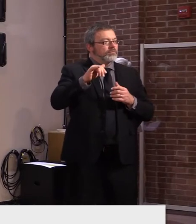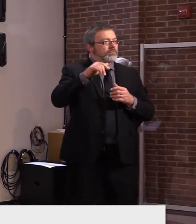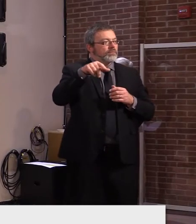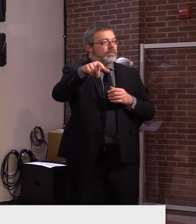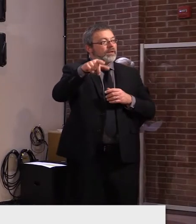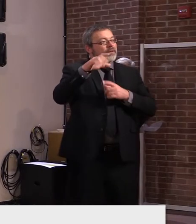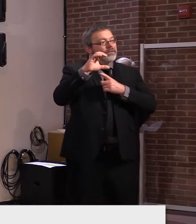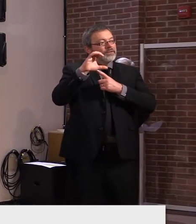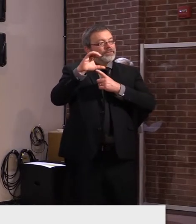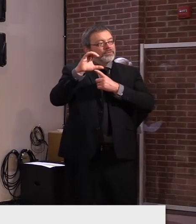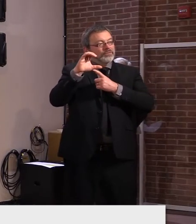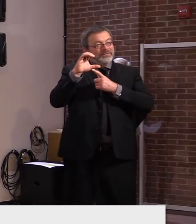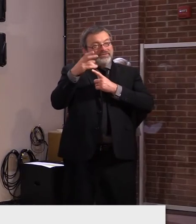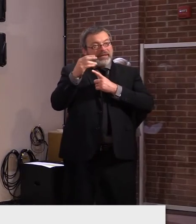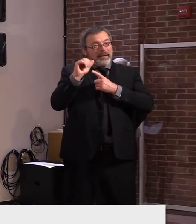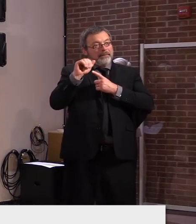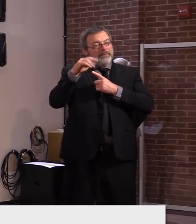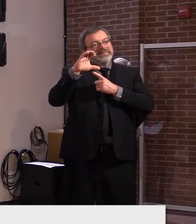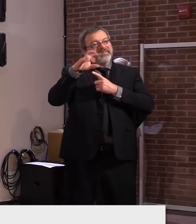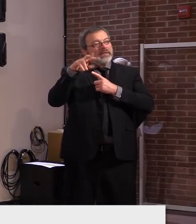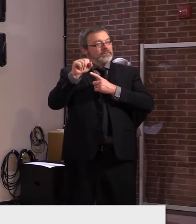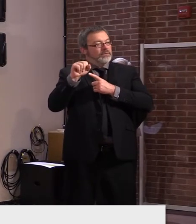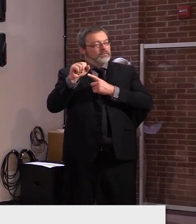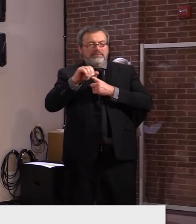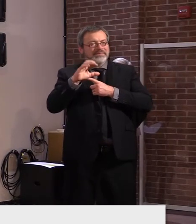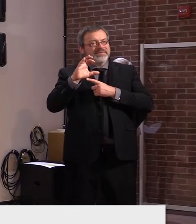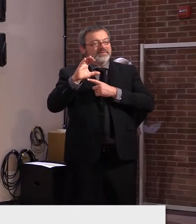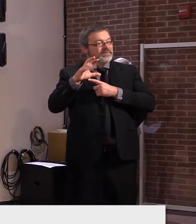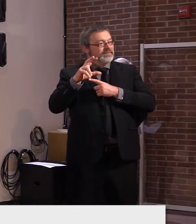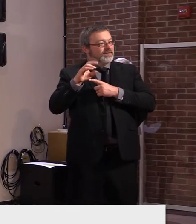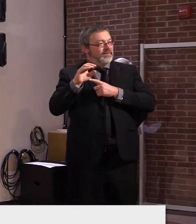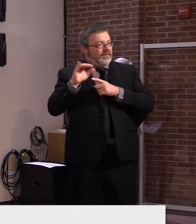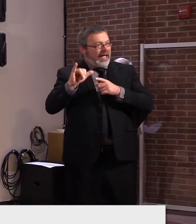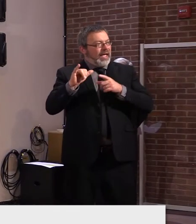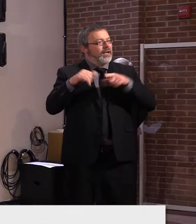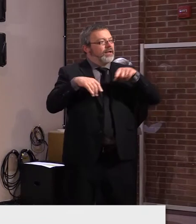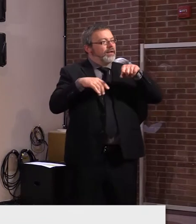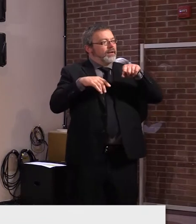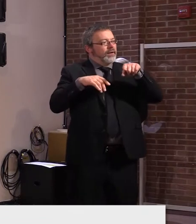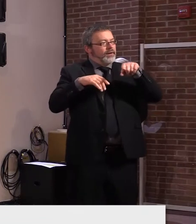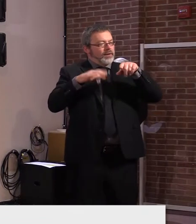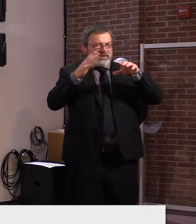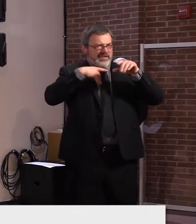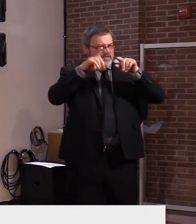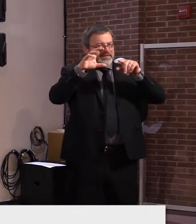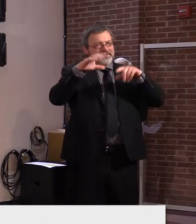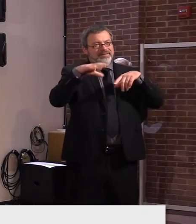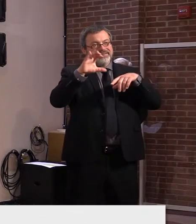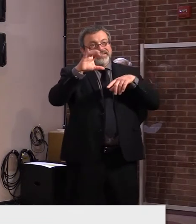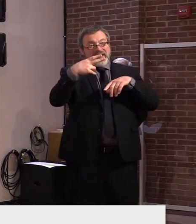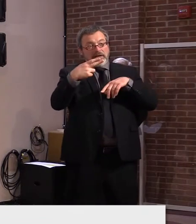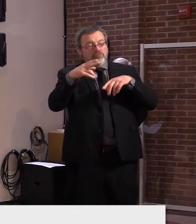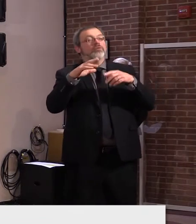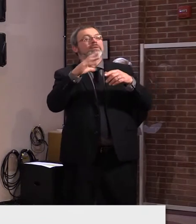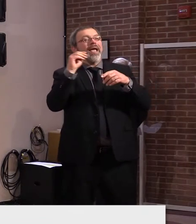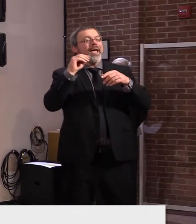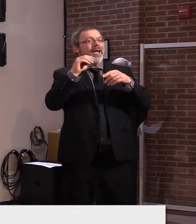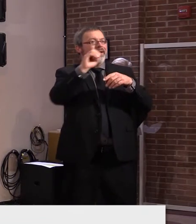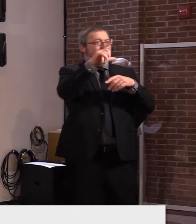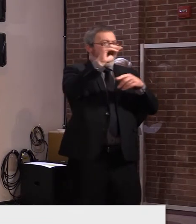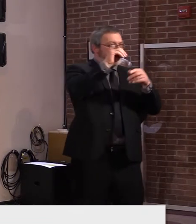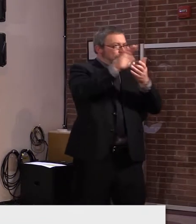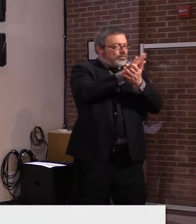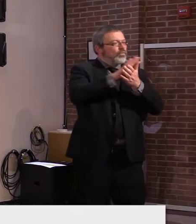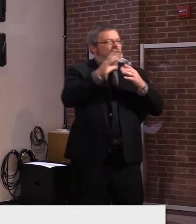School and the Williston Central School, have seen far more cases than the other elementary schools in their district. Williston has had 2 cases in the